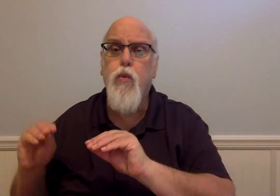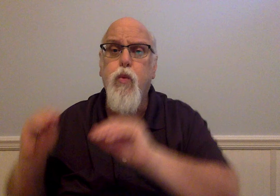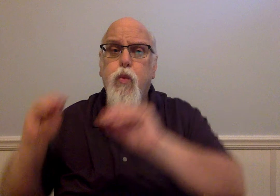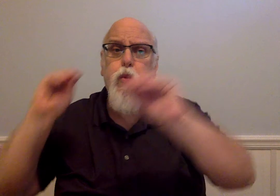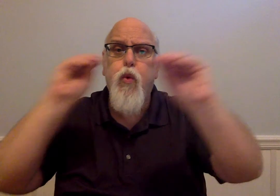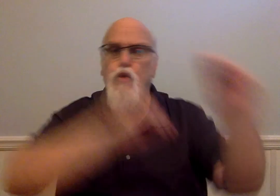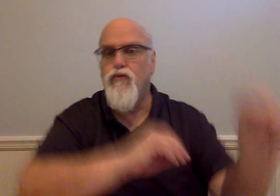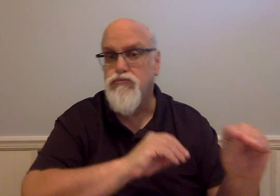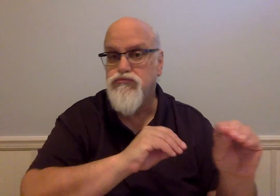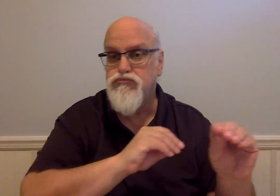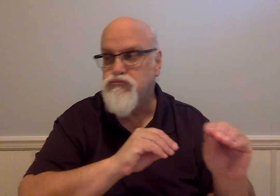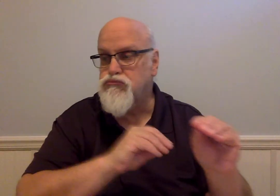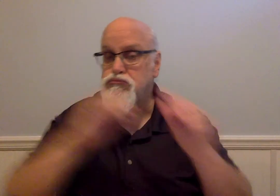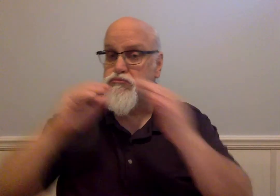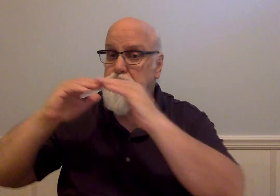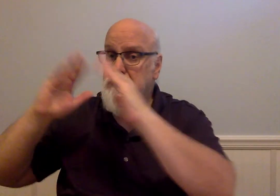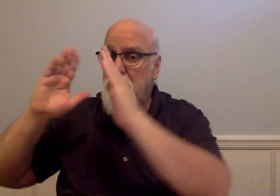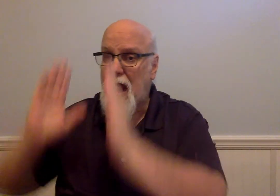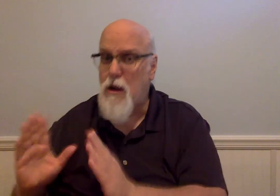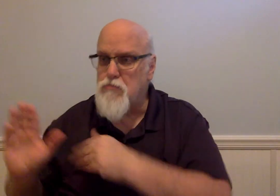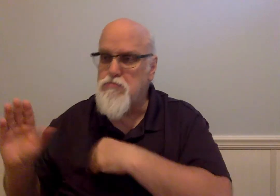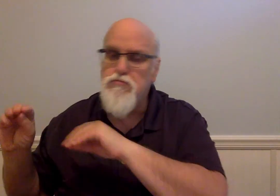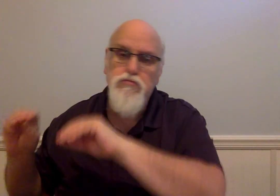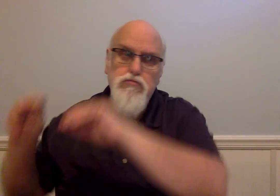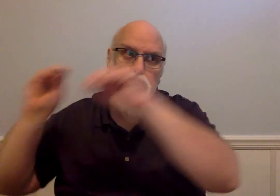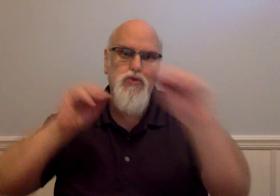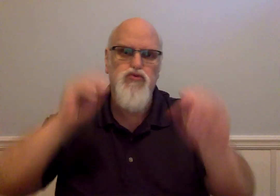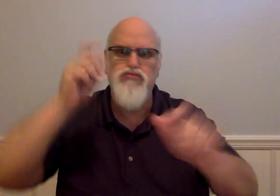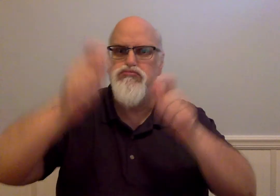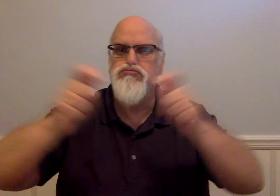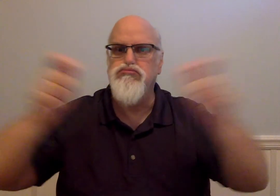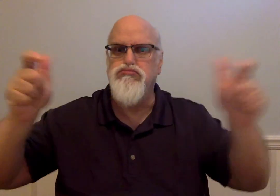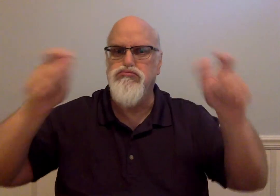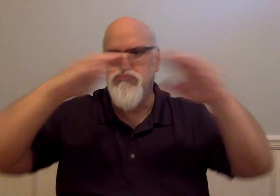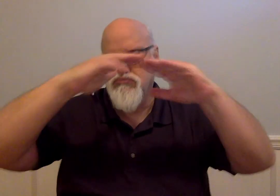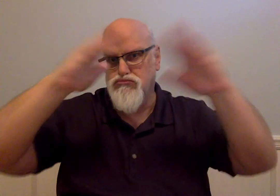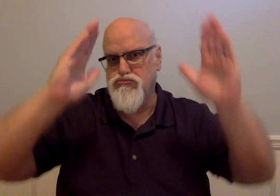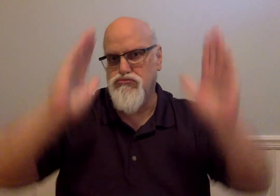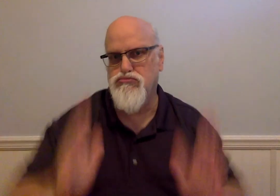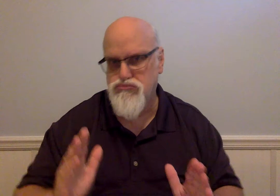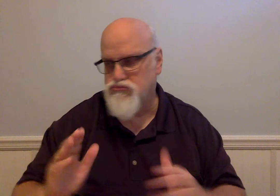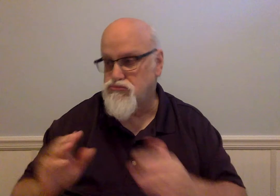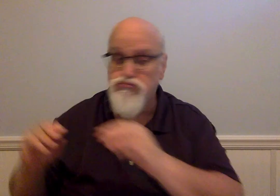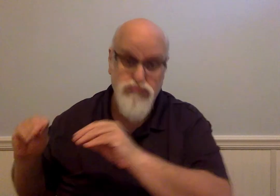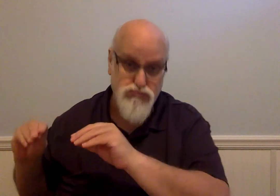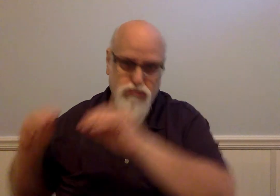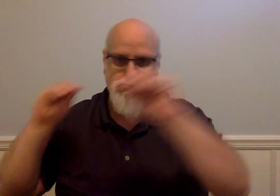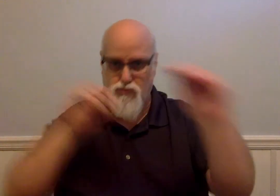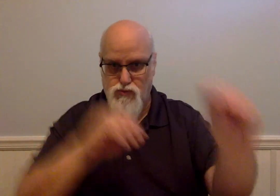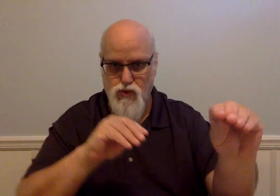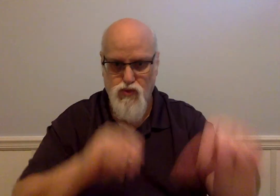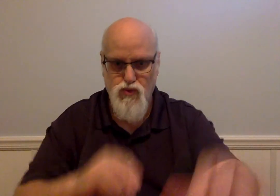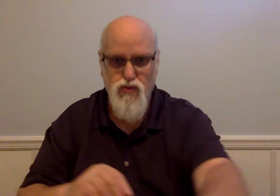To move. So maybe I'm moving my house and I'm moving to a bigger house. So I move.